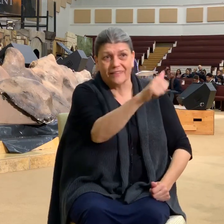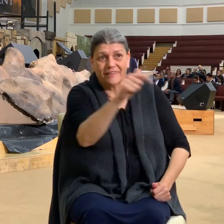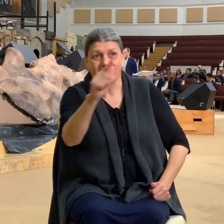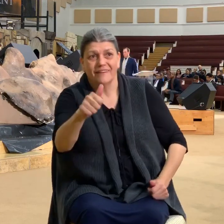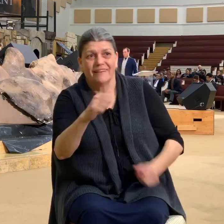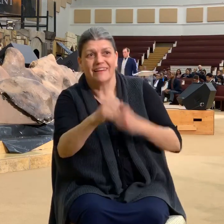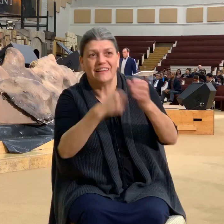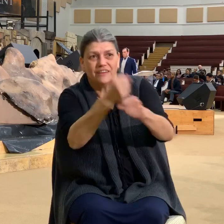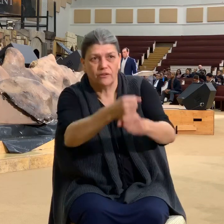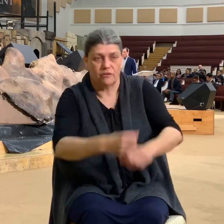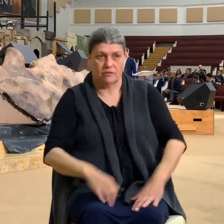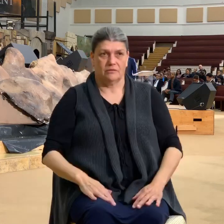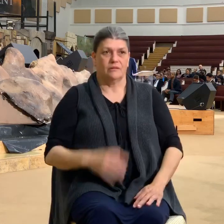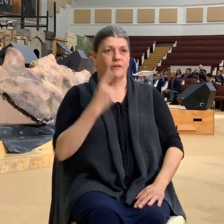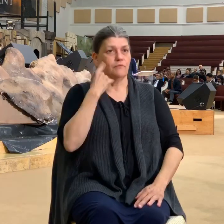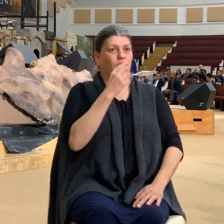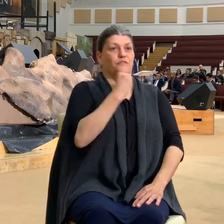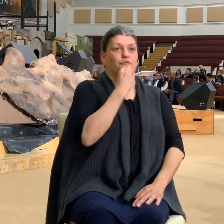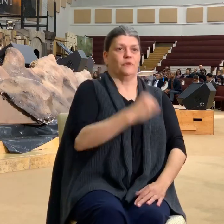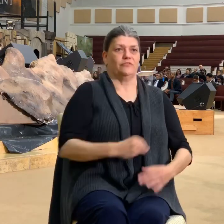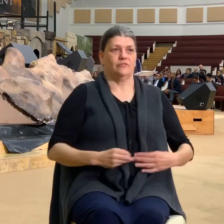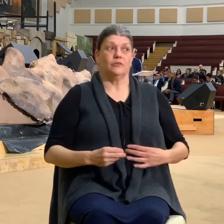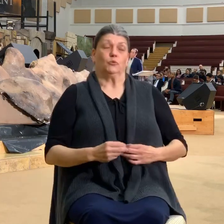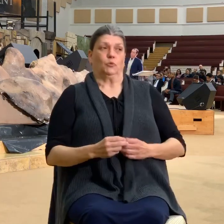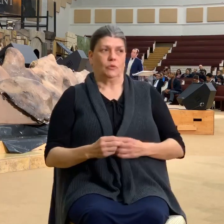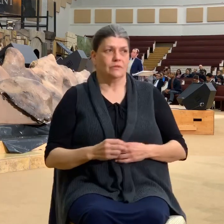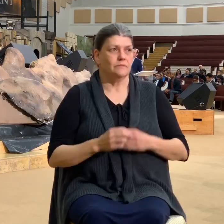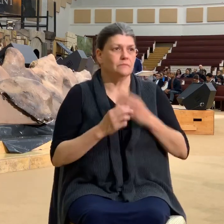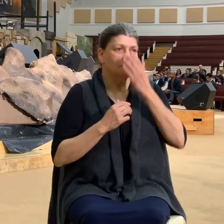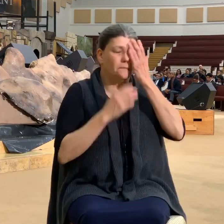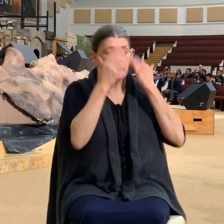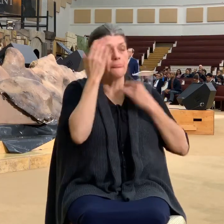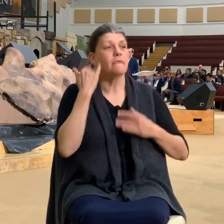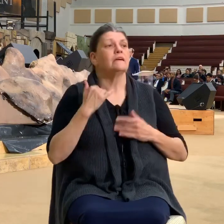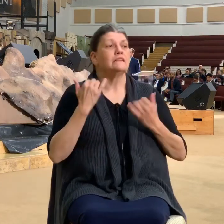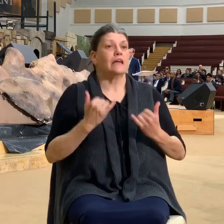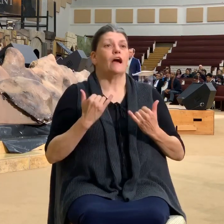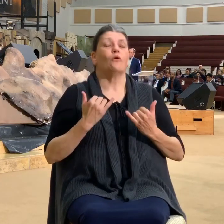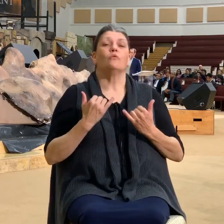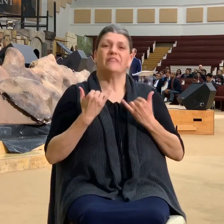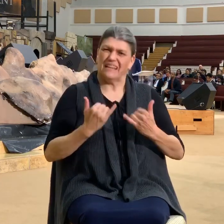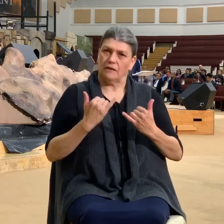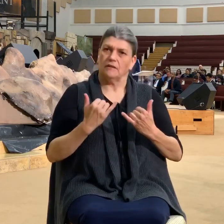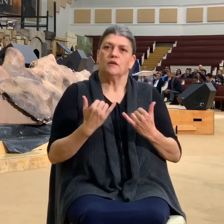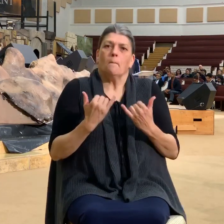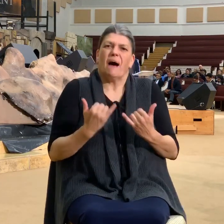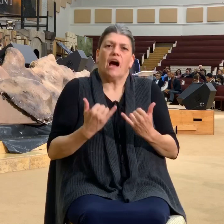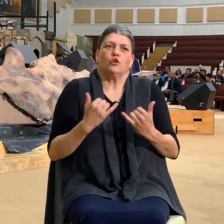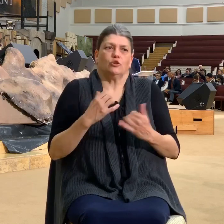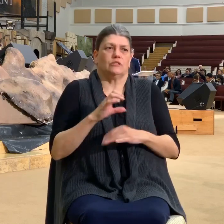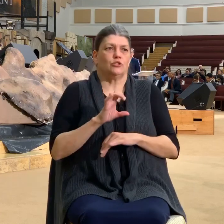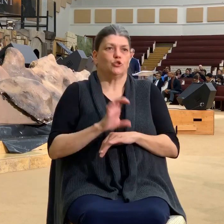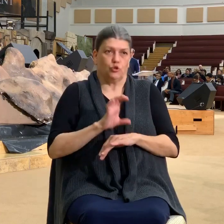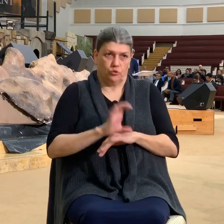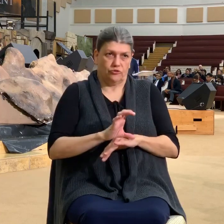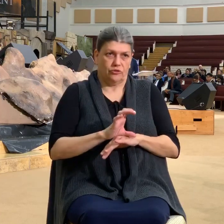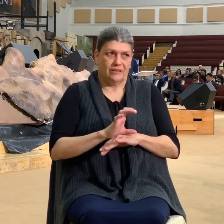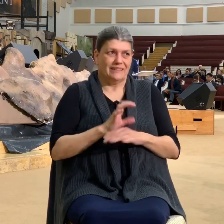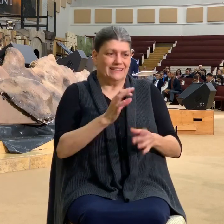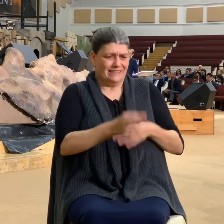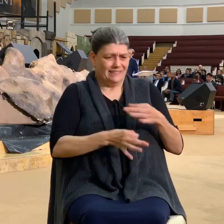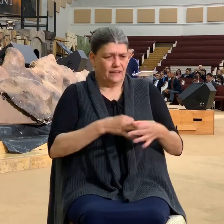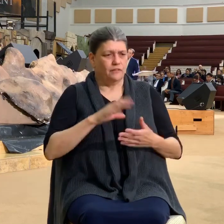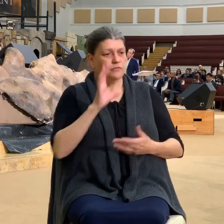but I would say instead of looking, this is what bothers me about the modern church. Instead of looking for